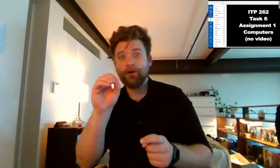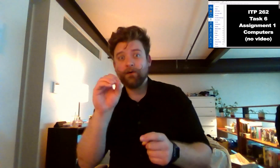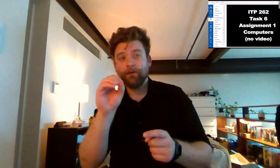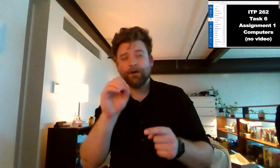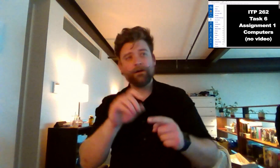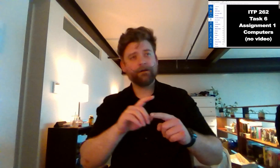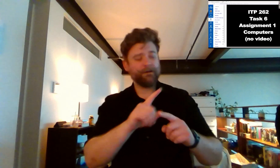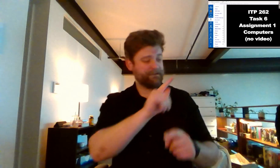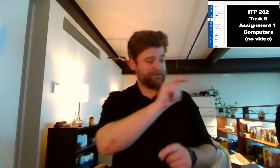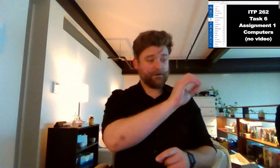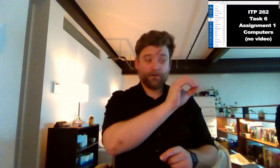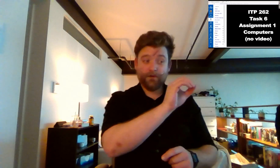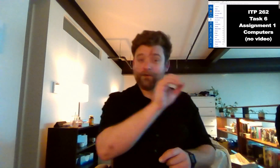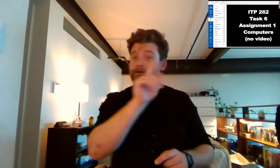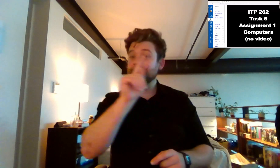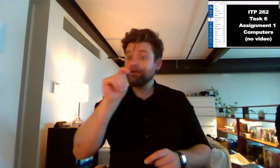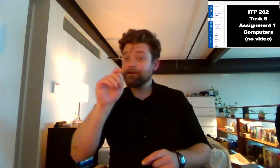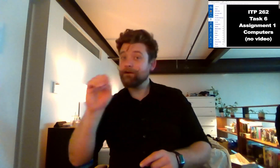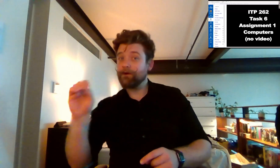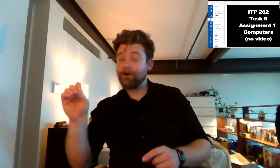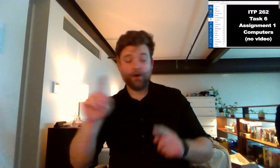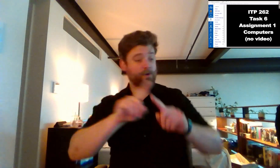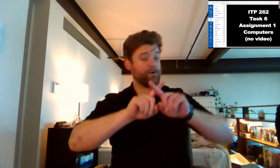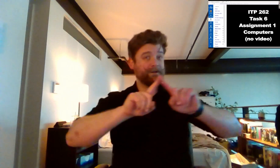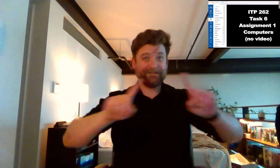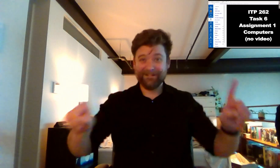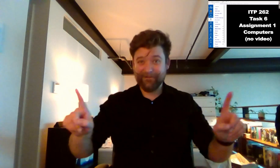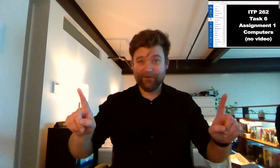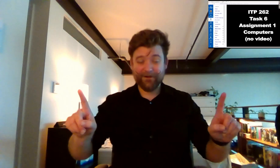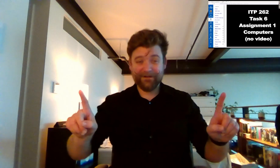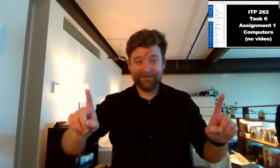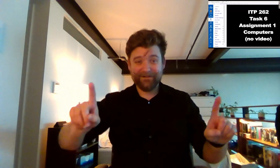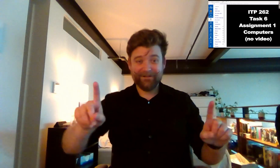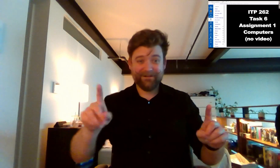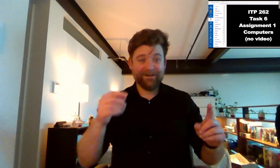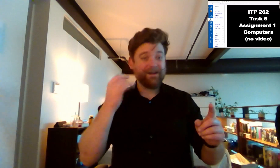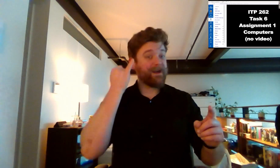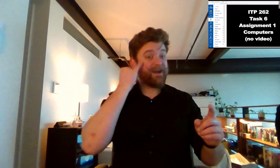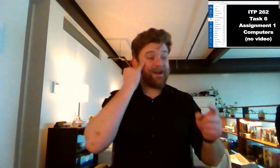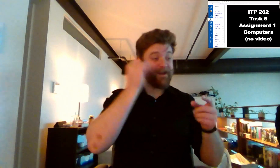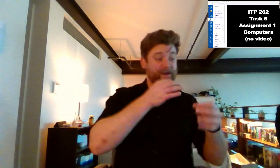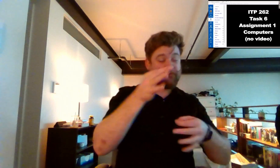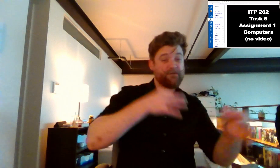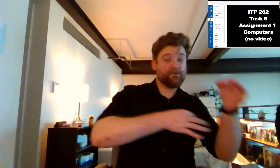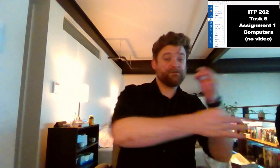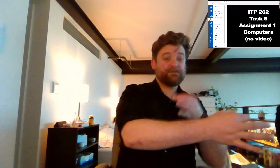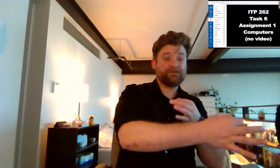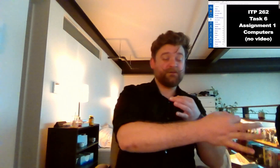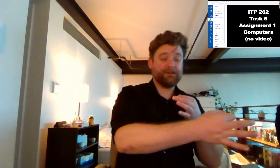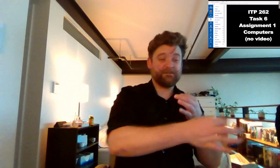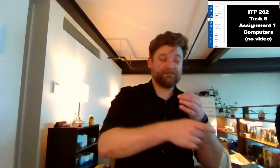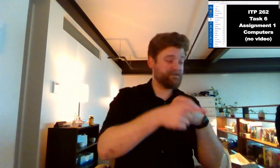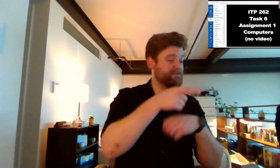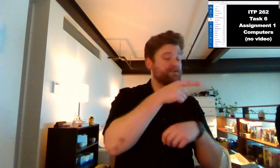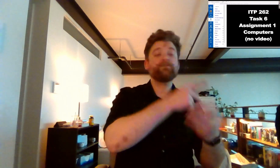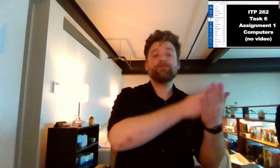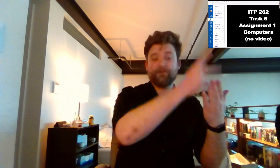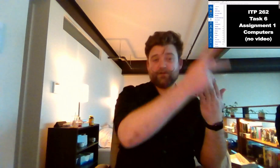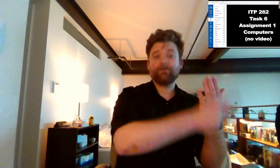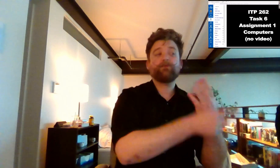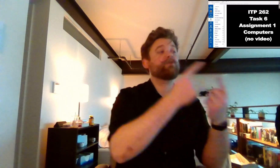so, it'll pass that. It won't pick it up as a spelling error. It's your responsibility to what? You need